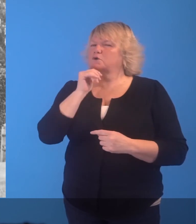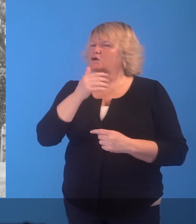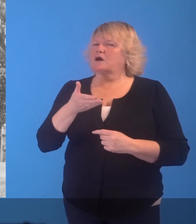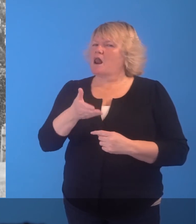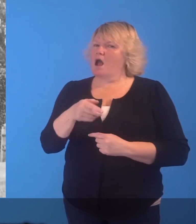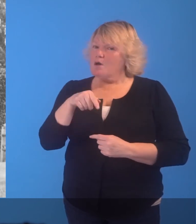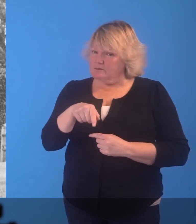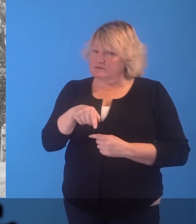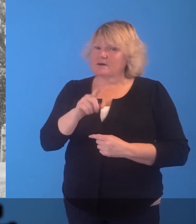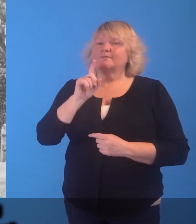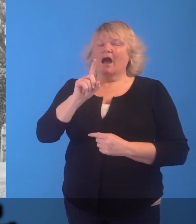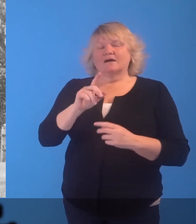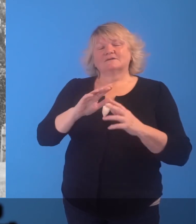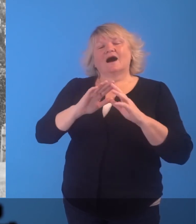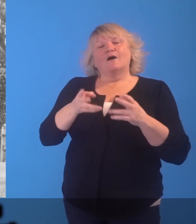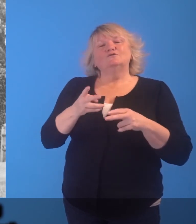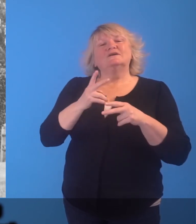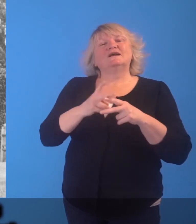the garden.